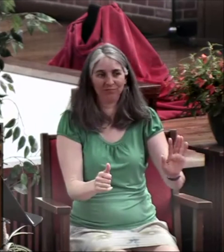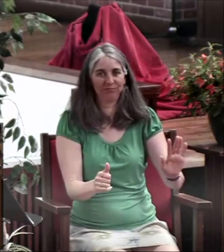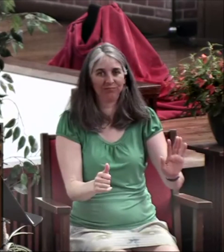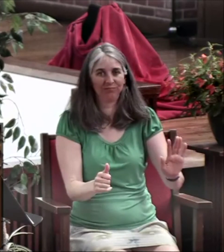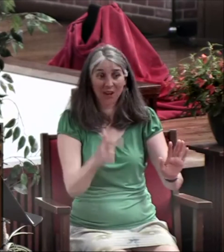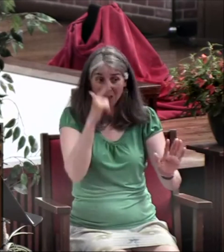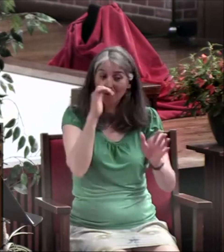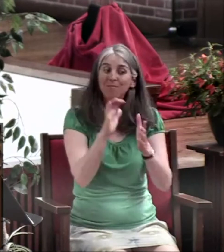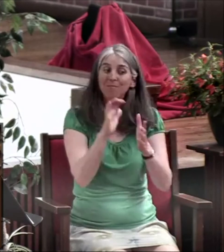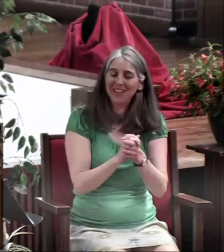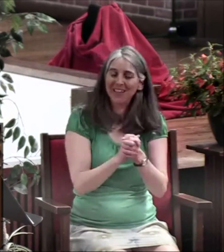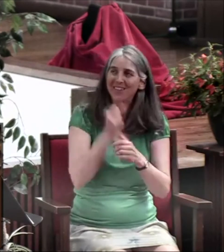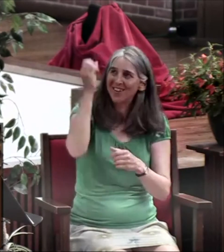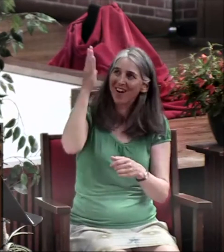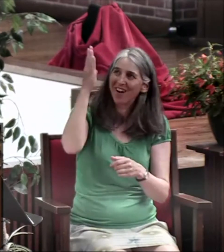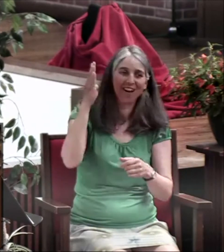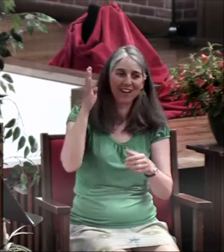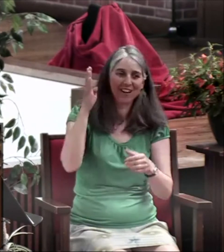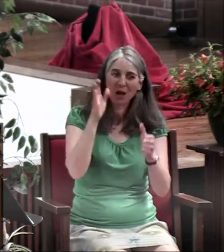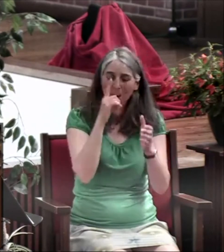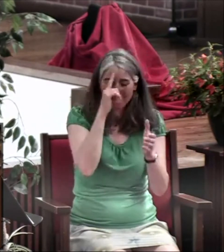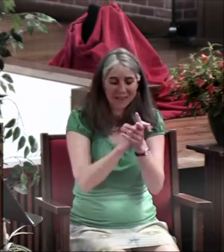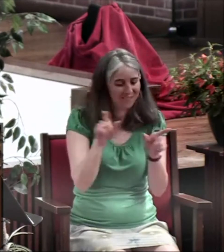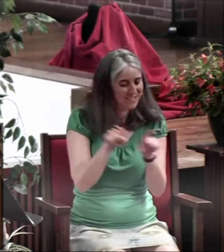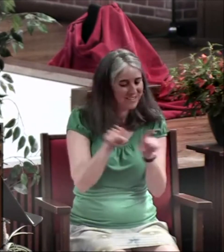You believe in God, believe also in me.